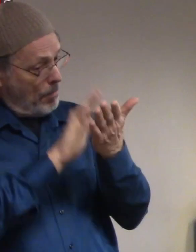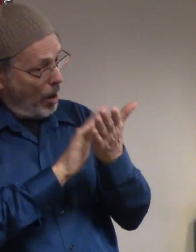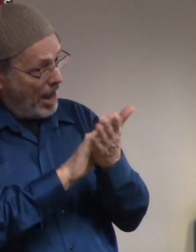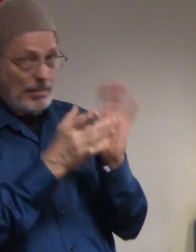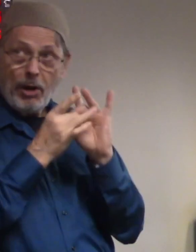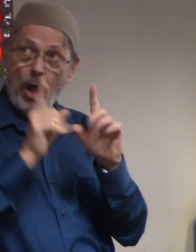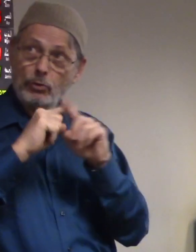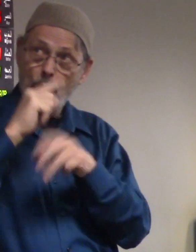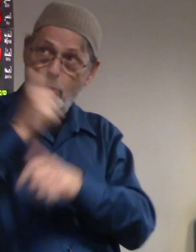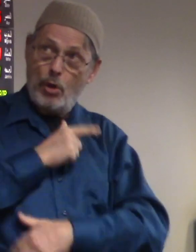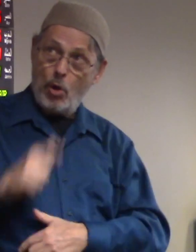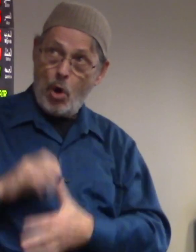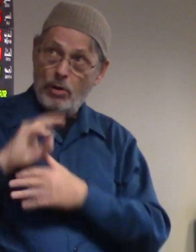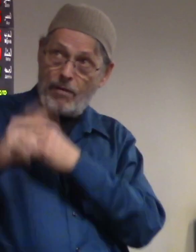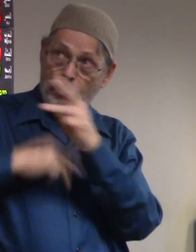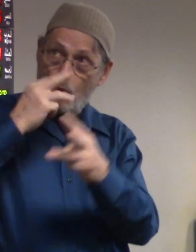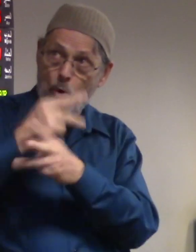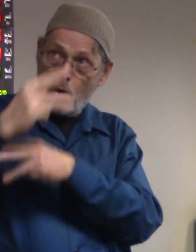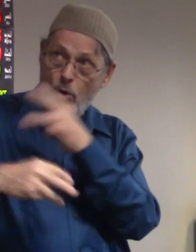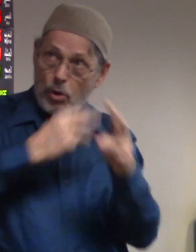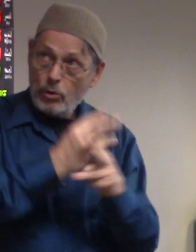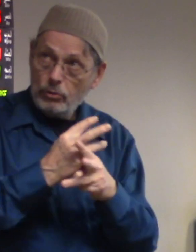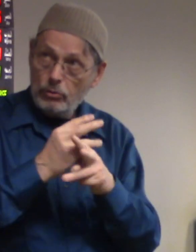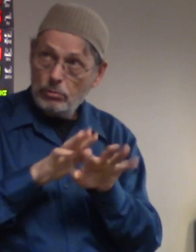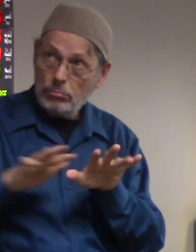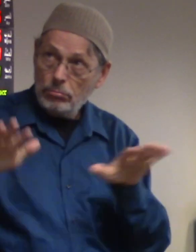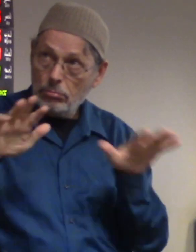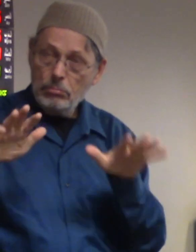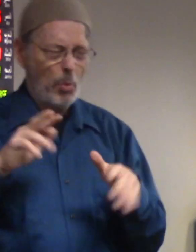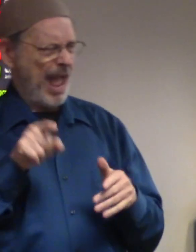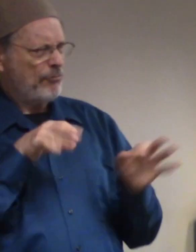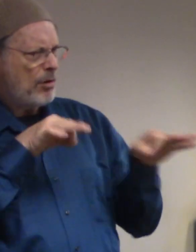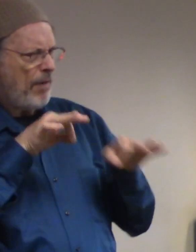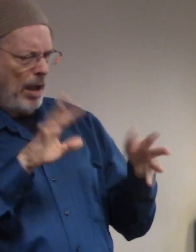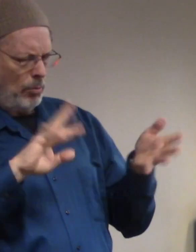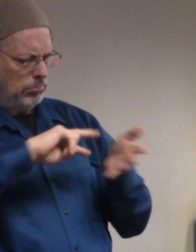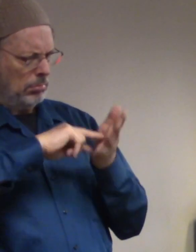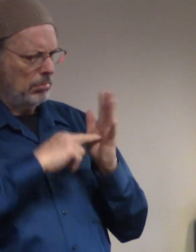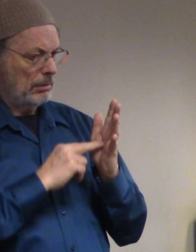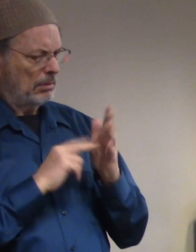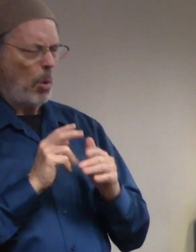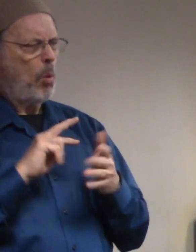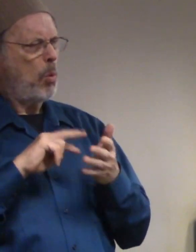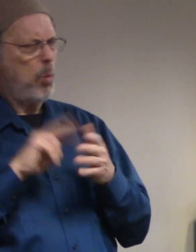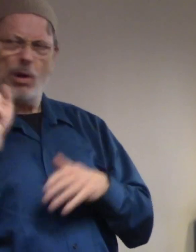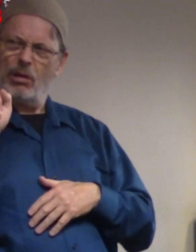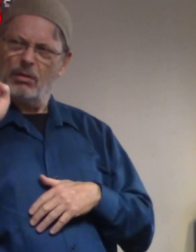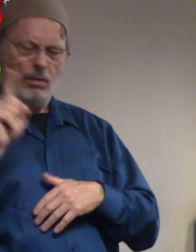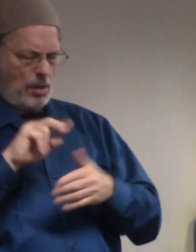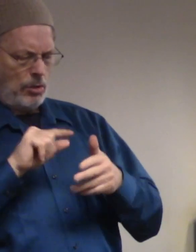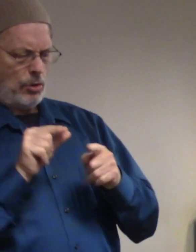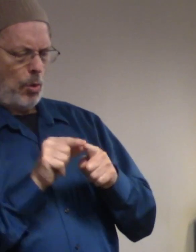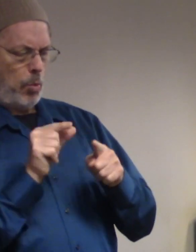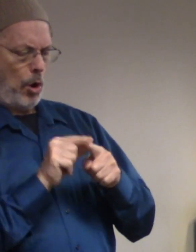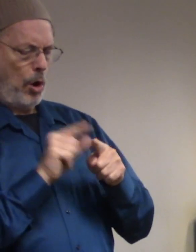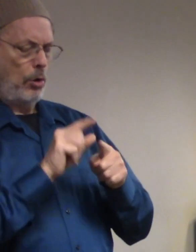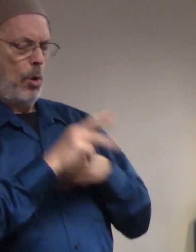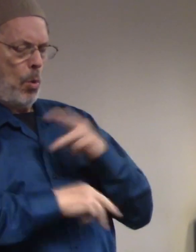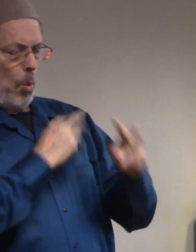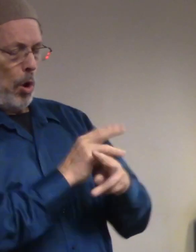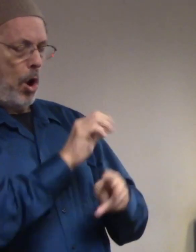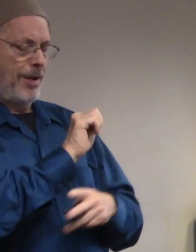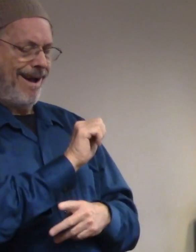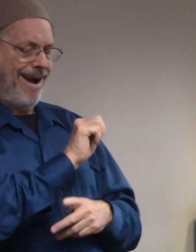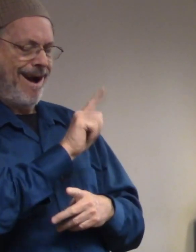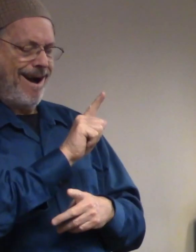of the worlds. We have to define here what does Allah means by the word worlds, alameen.